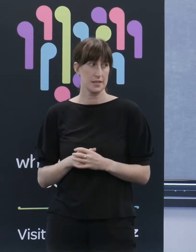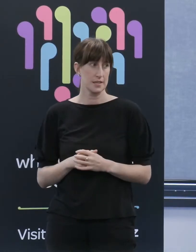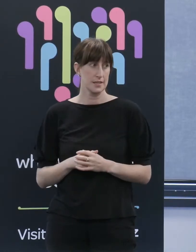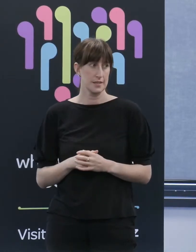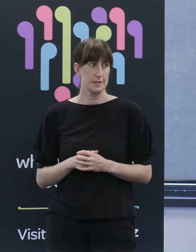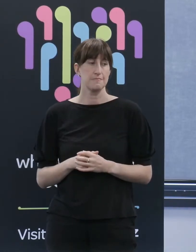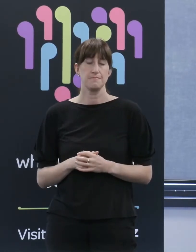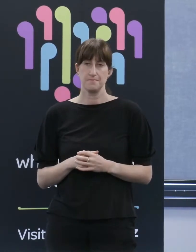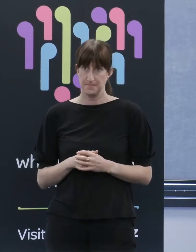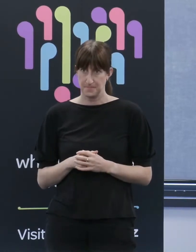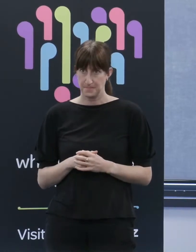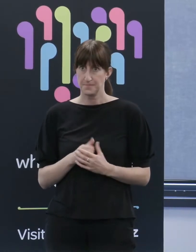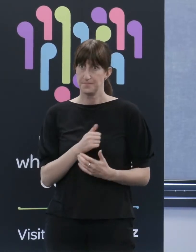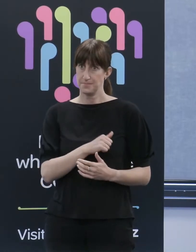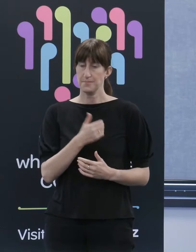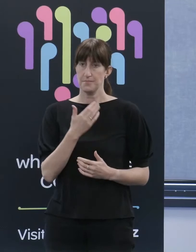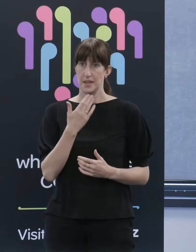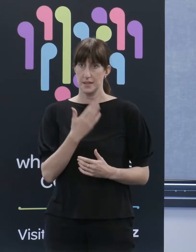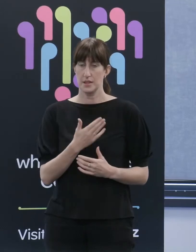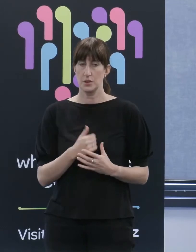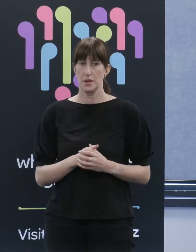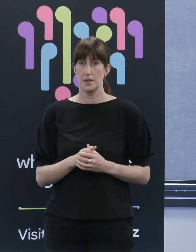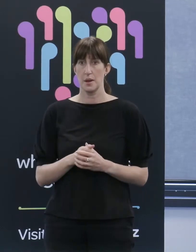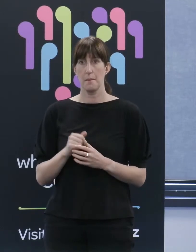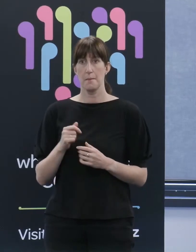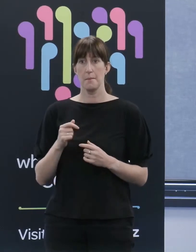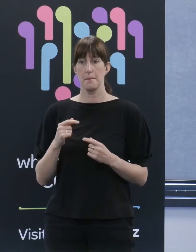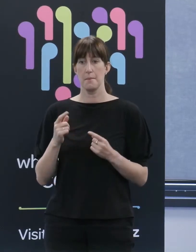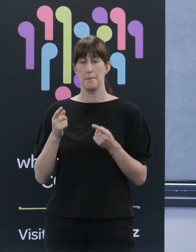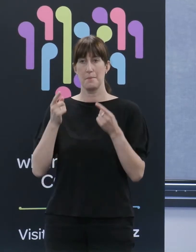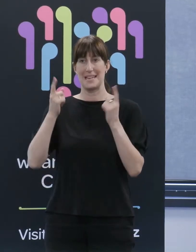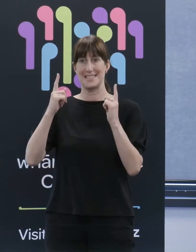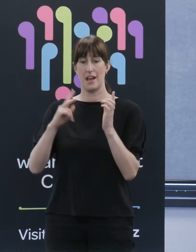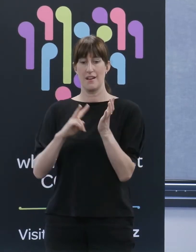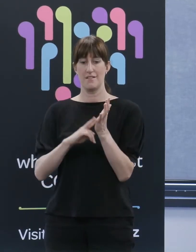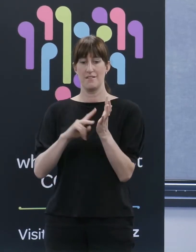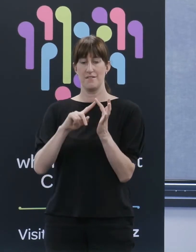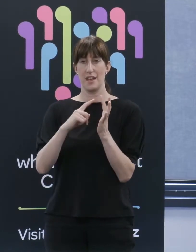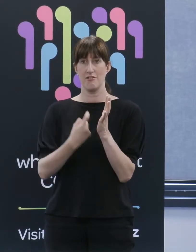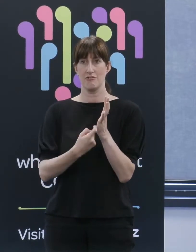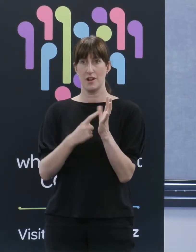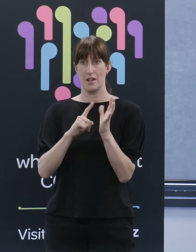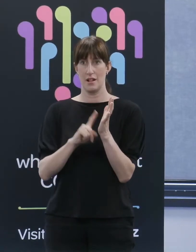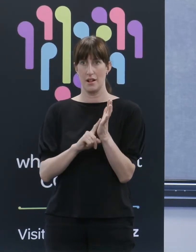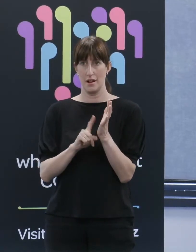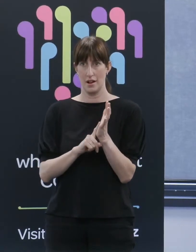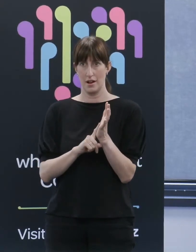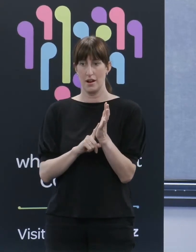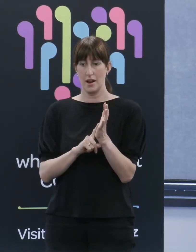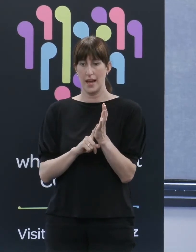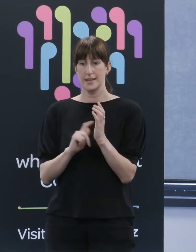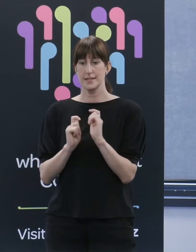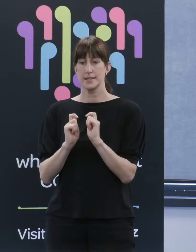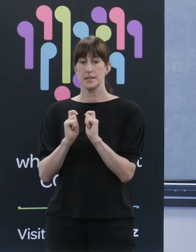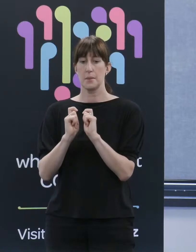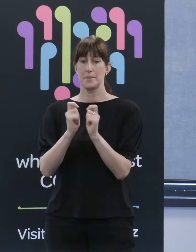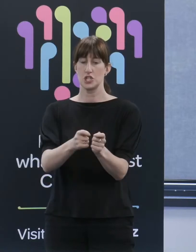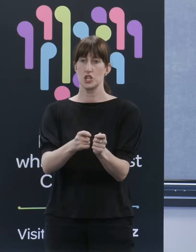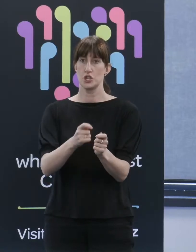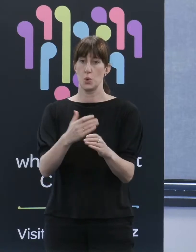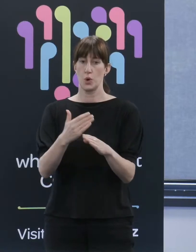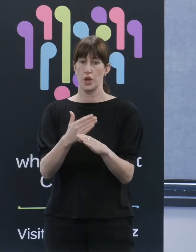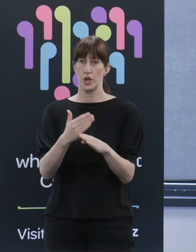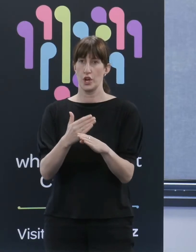Yes, thank you, Ashley. So yes, the Minister Verrill has commissioned some work looking at the future in the months and year